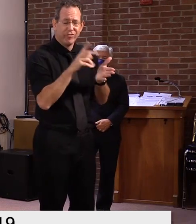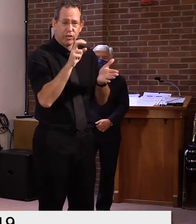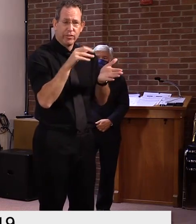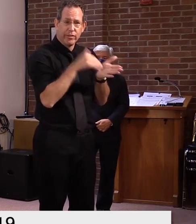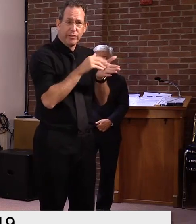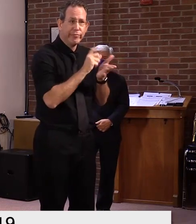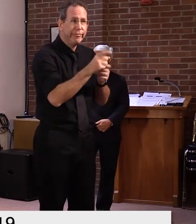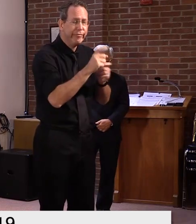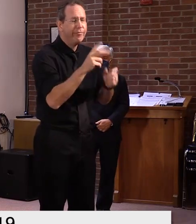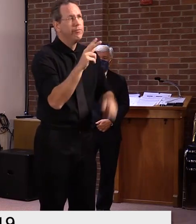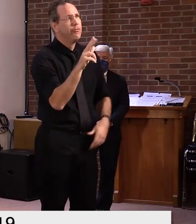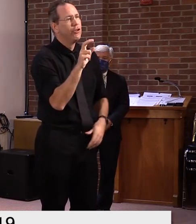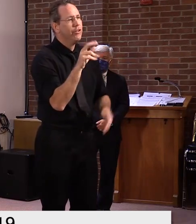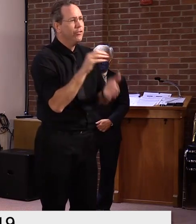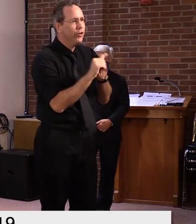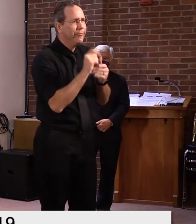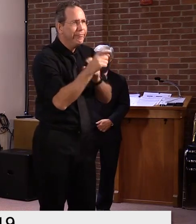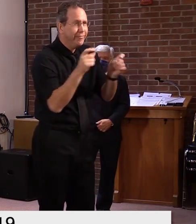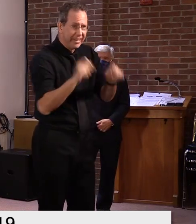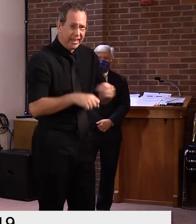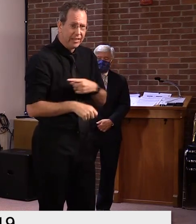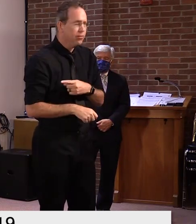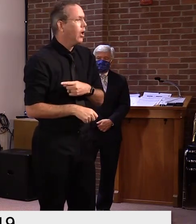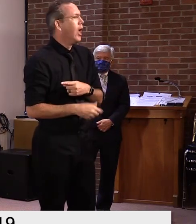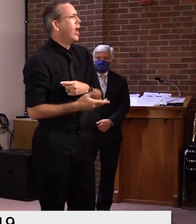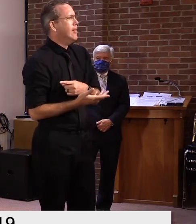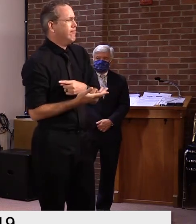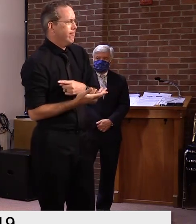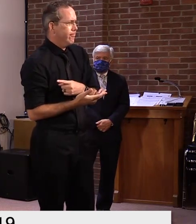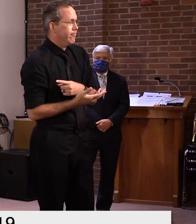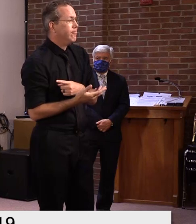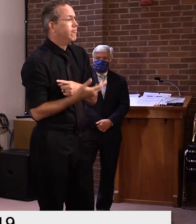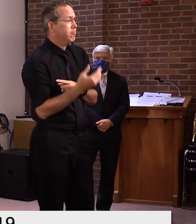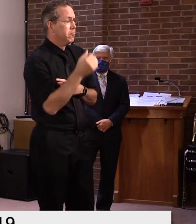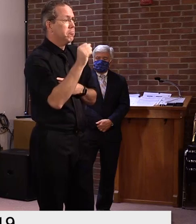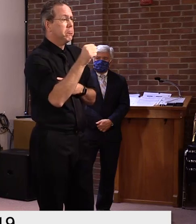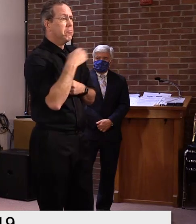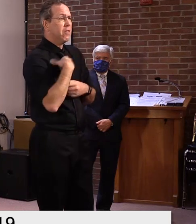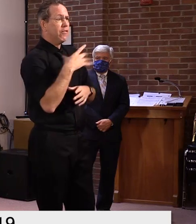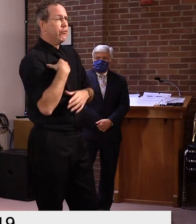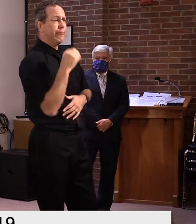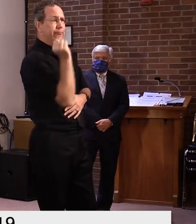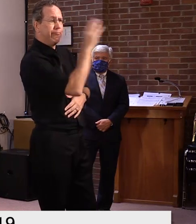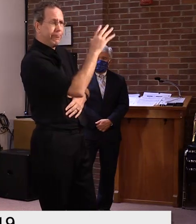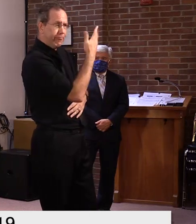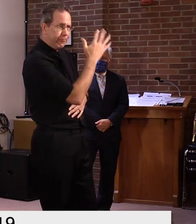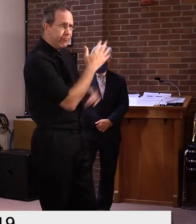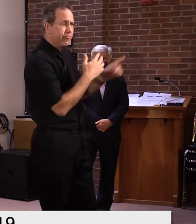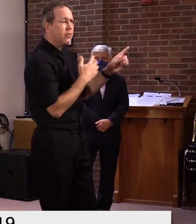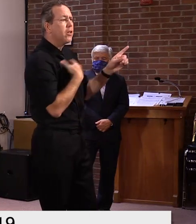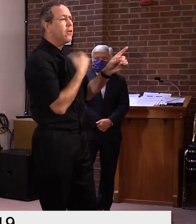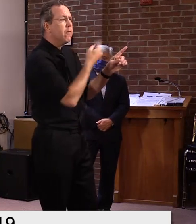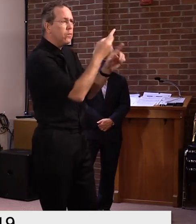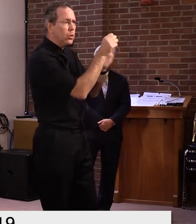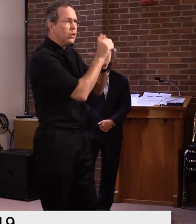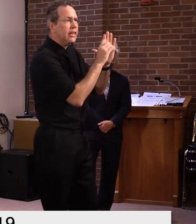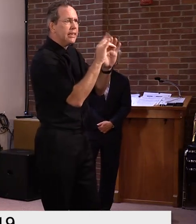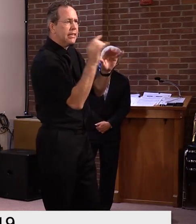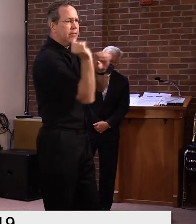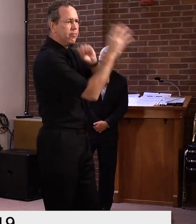And so we put in our application. Obviously, that's for the $300. I had also